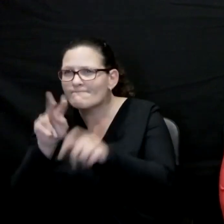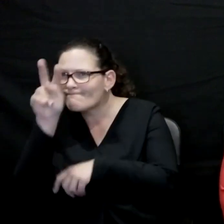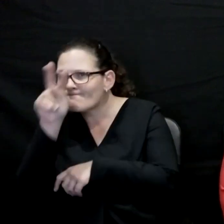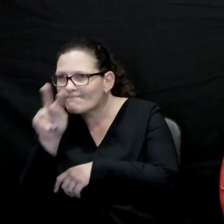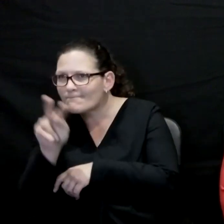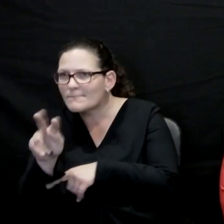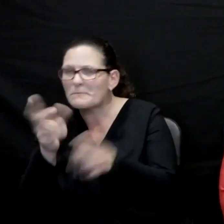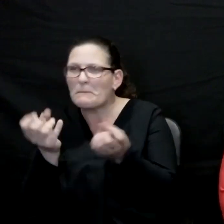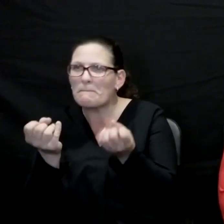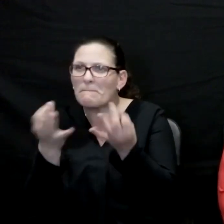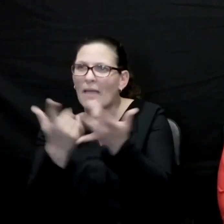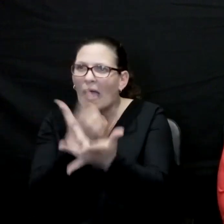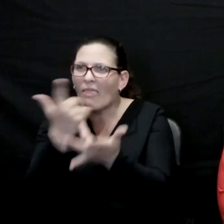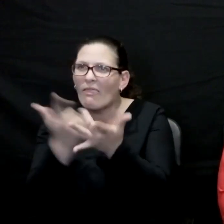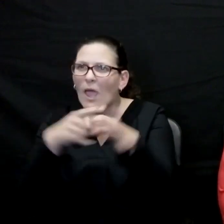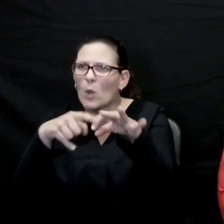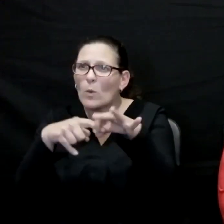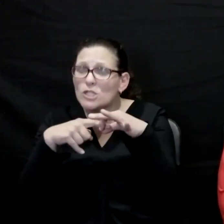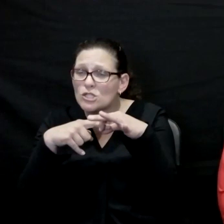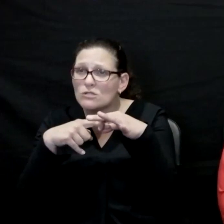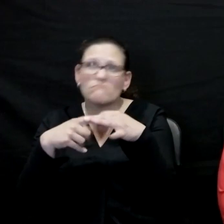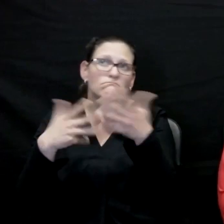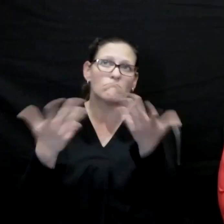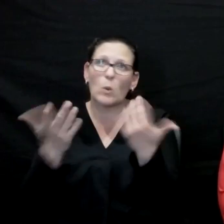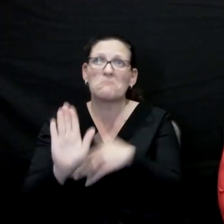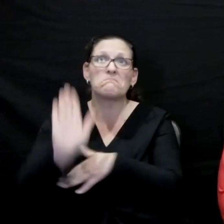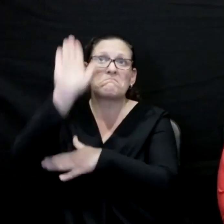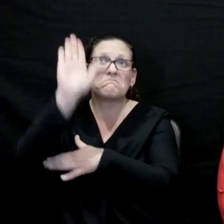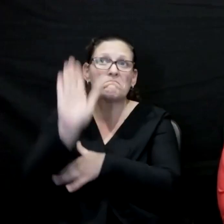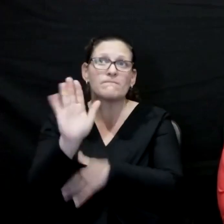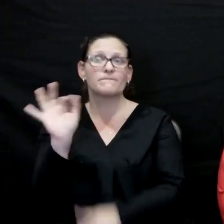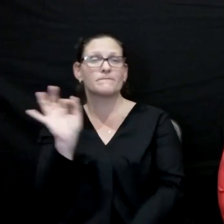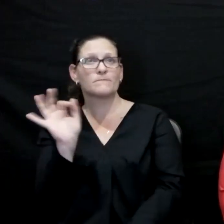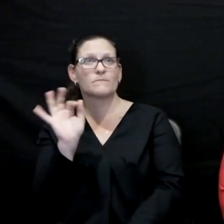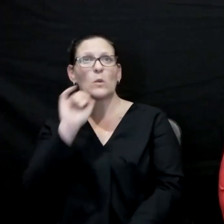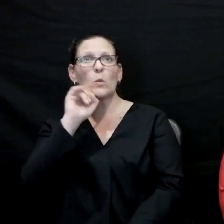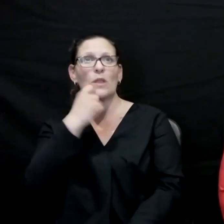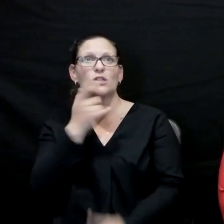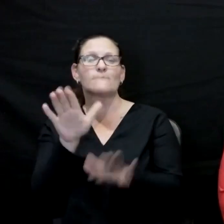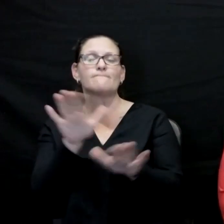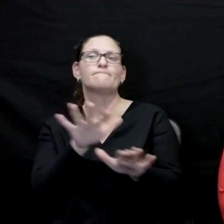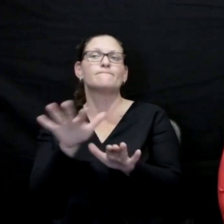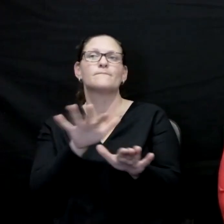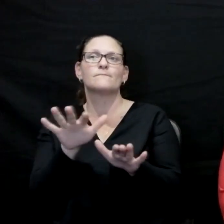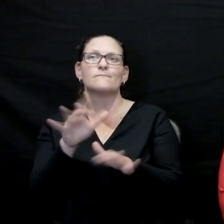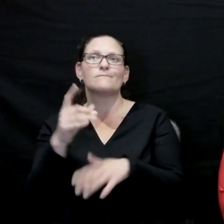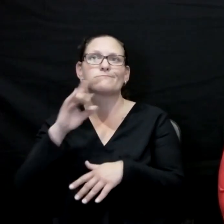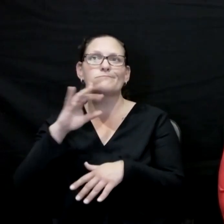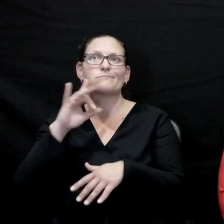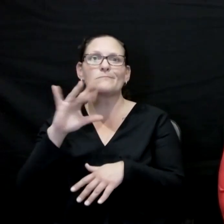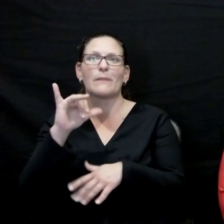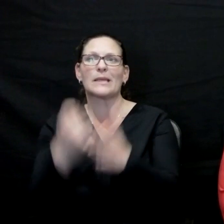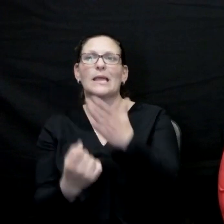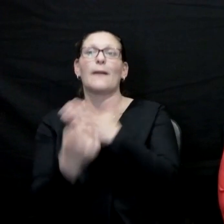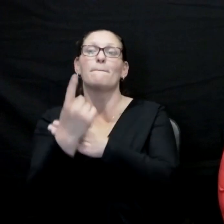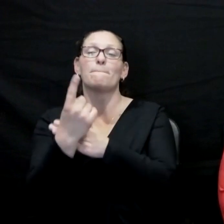other hands raised, but we'll give it a bit more time. I'm just wondering, Rita, now that Grace